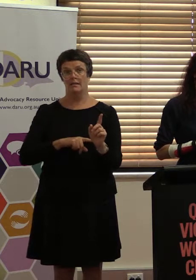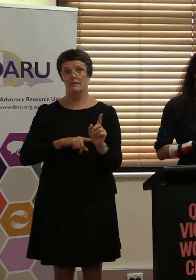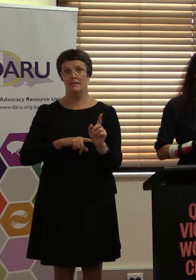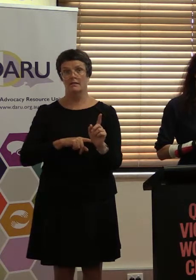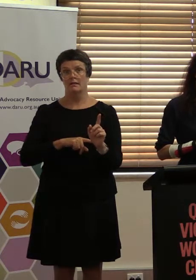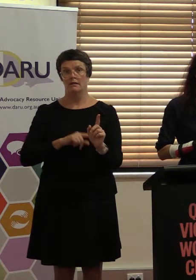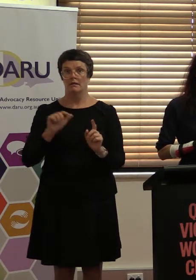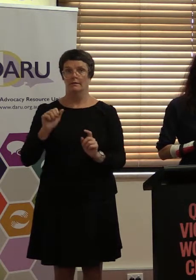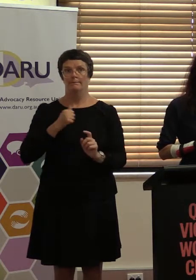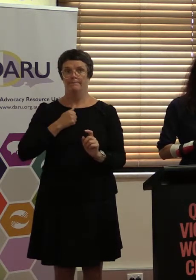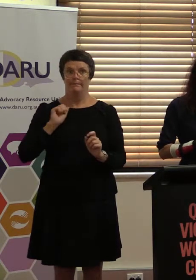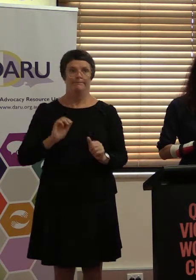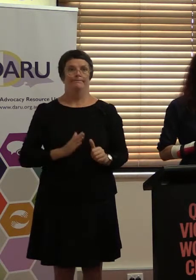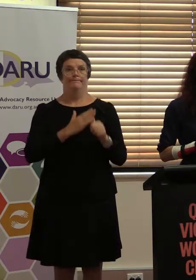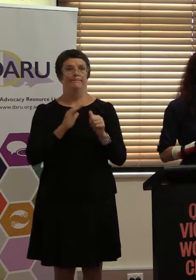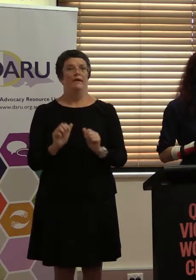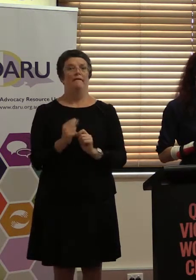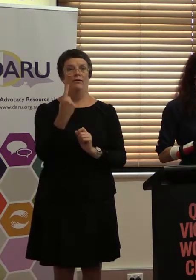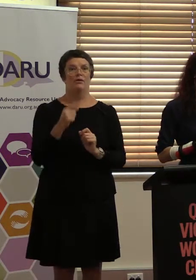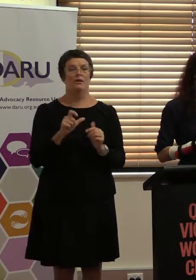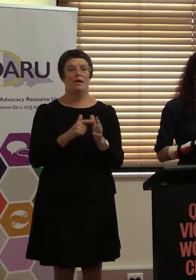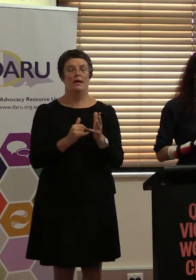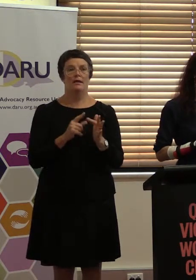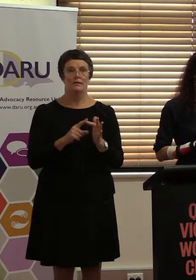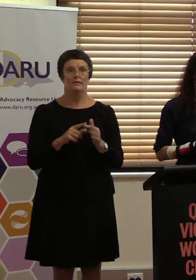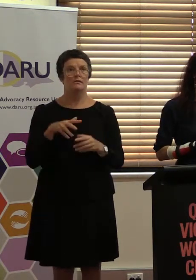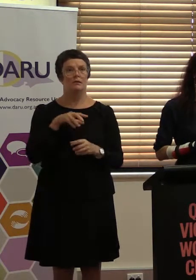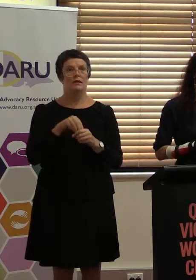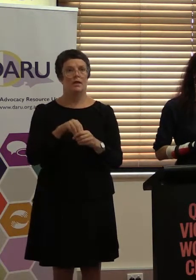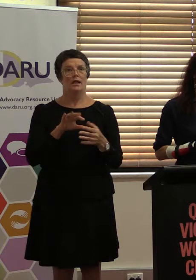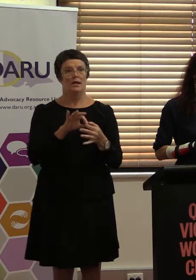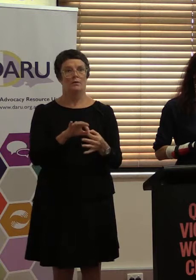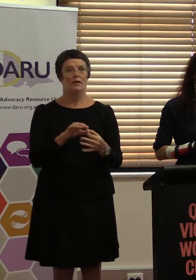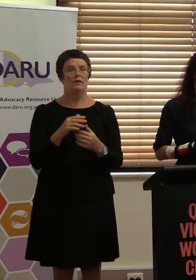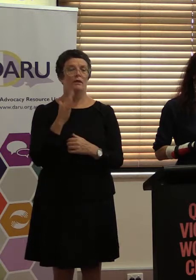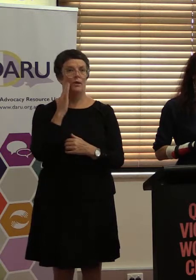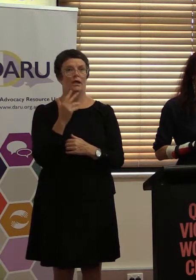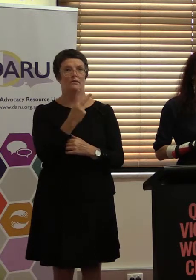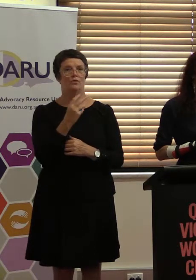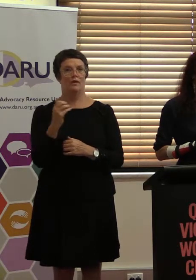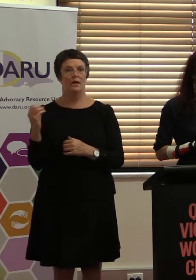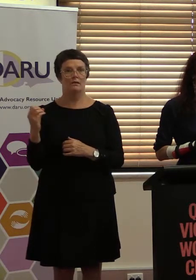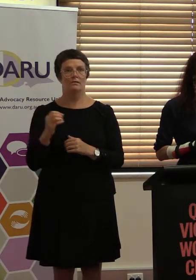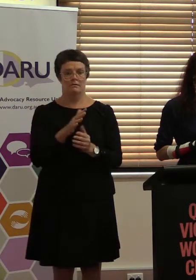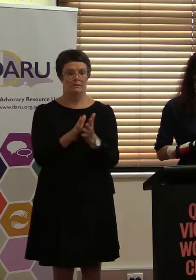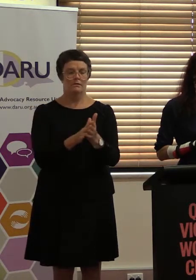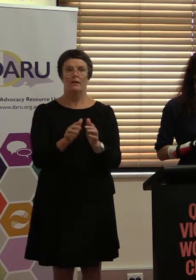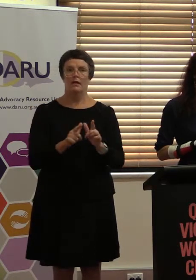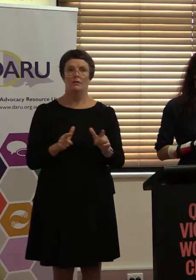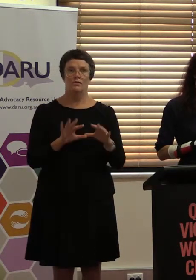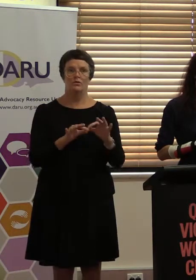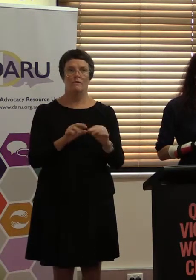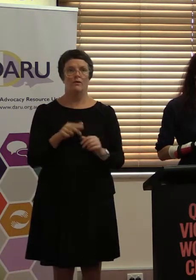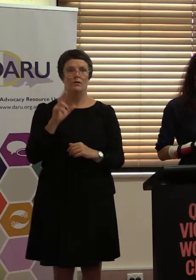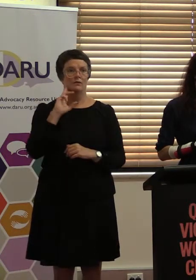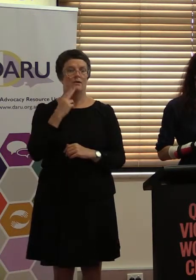first case involved sign language interpreters for deaf kids in the year 2000. And there was